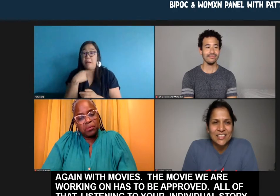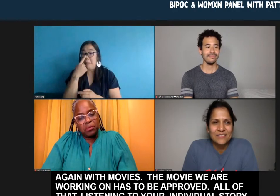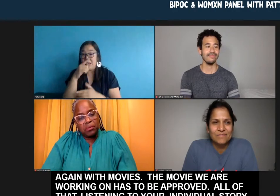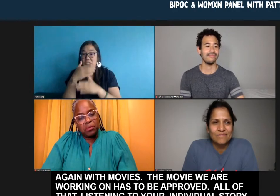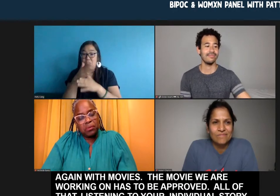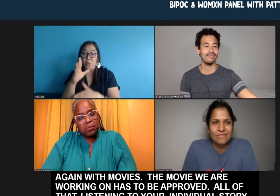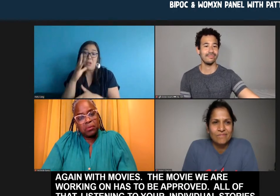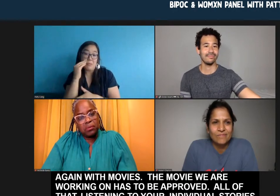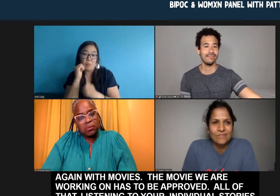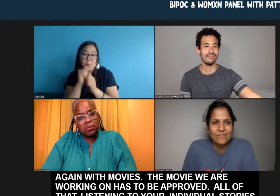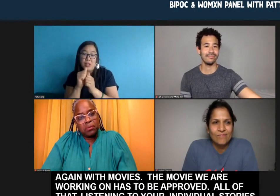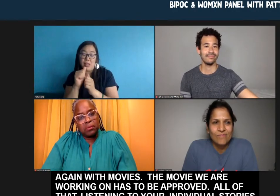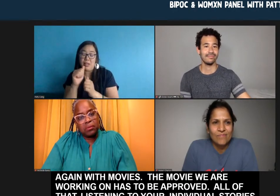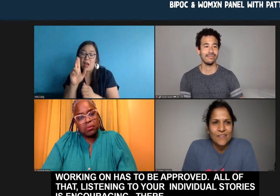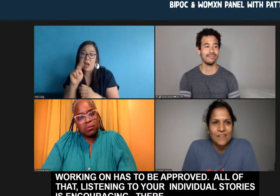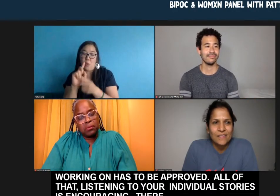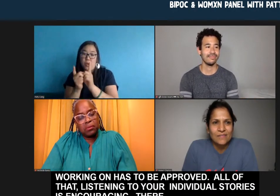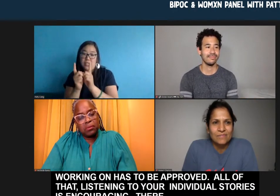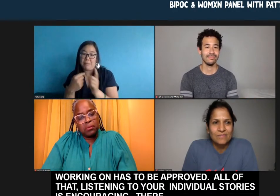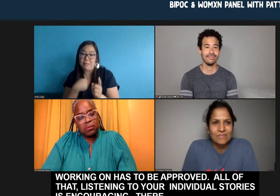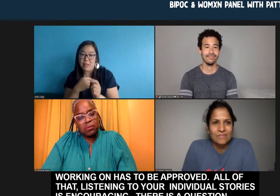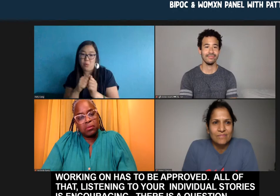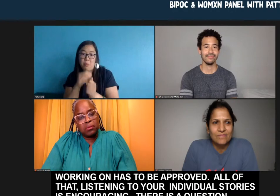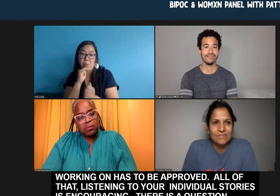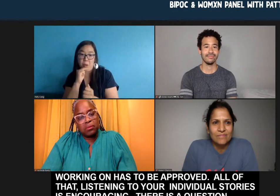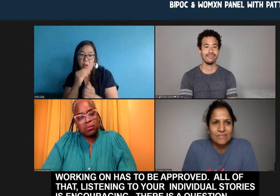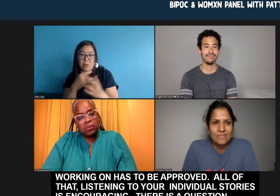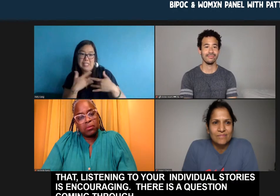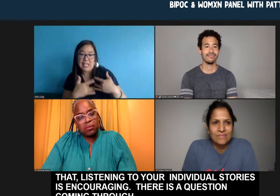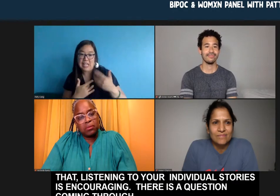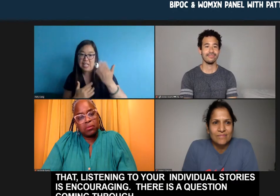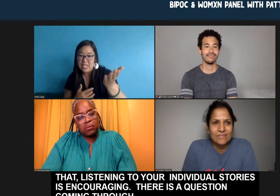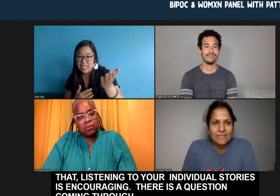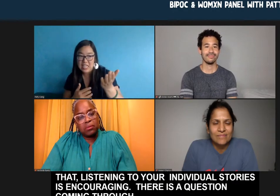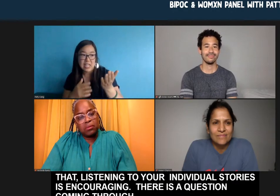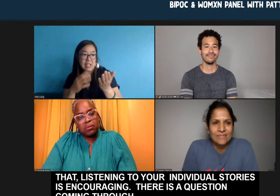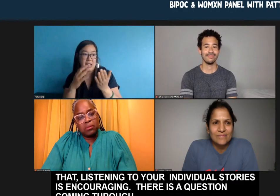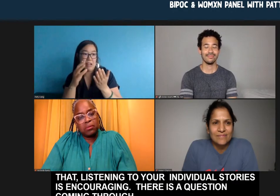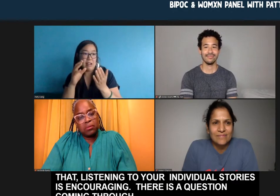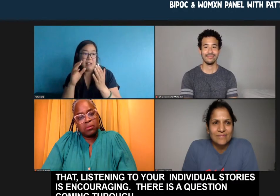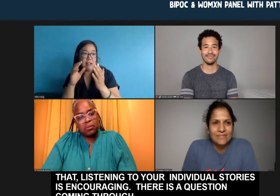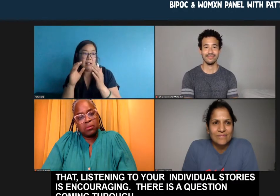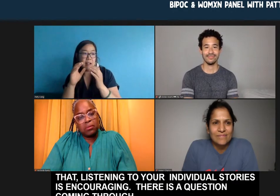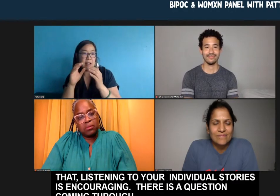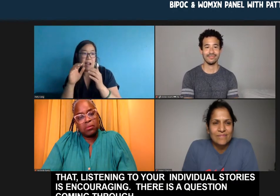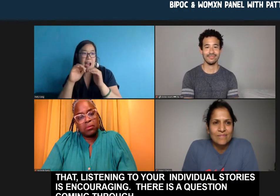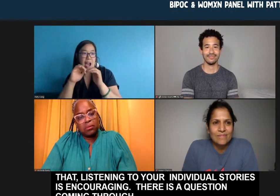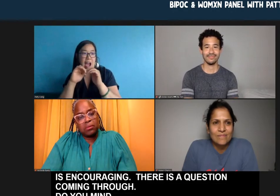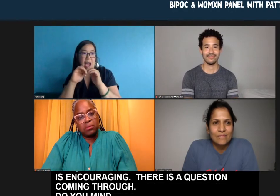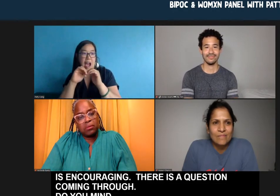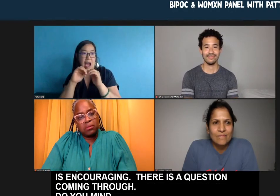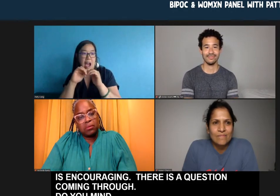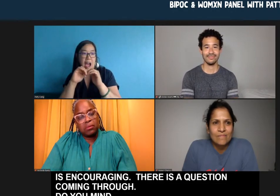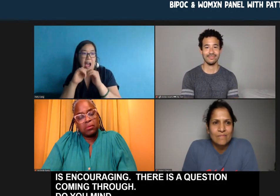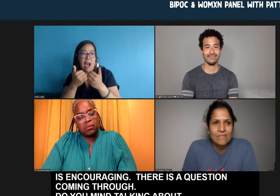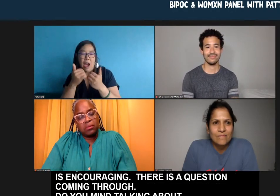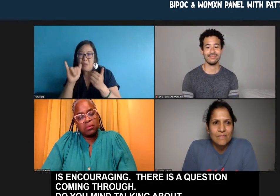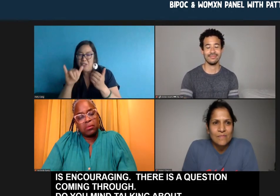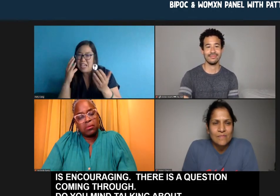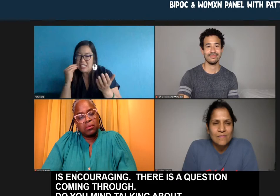Do you mind talking about your experience about the dialogue there about